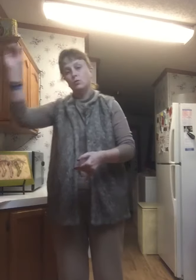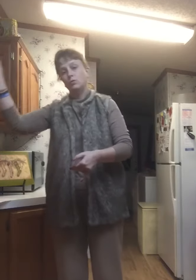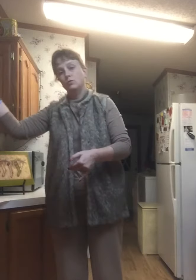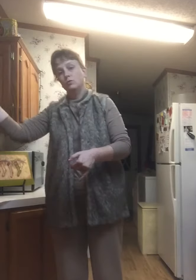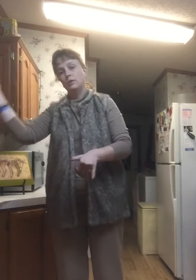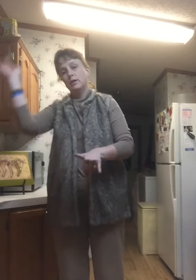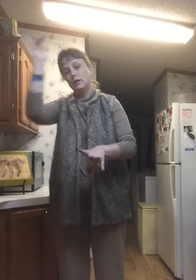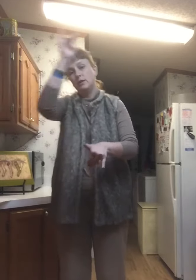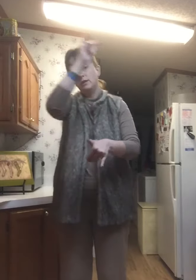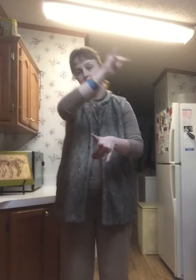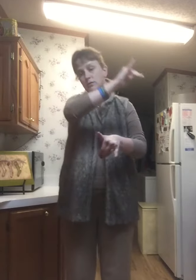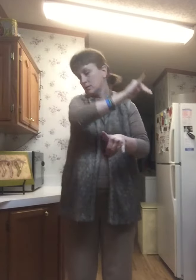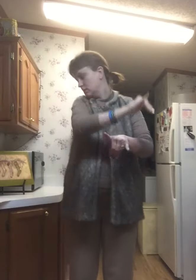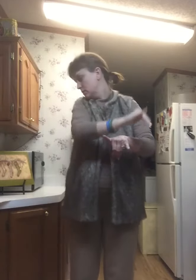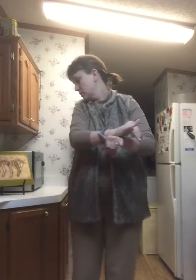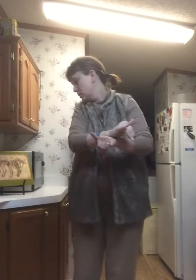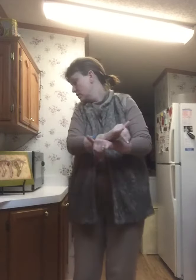oh, night